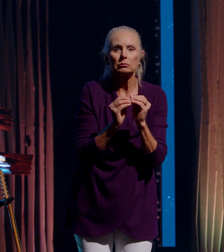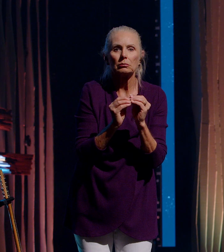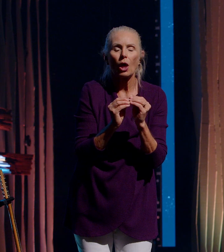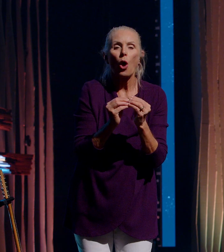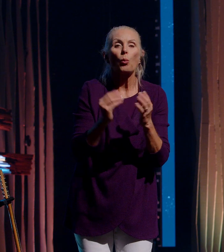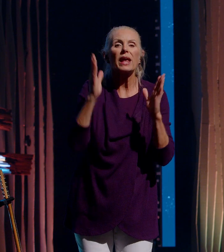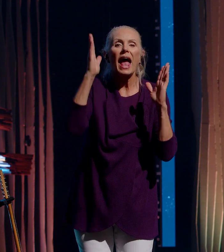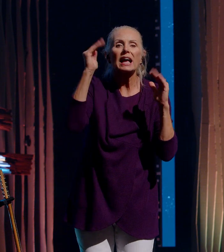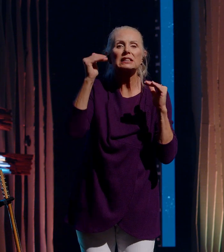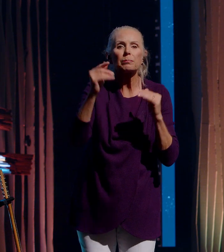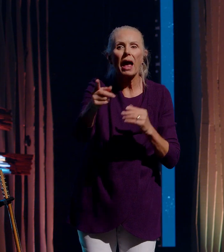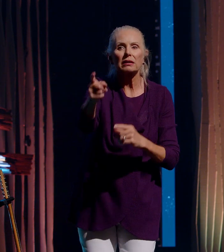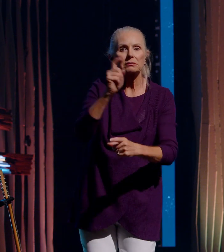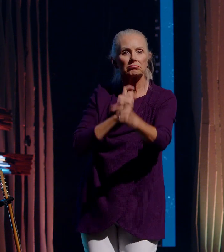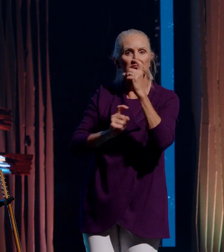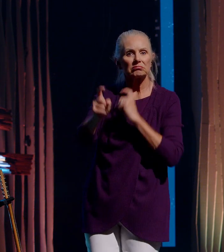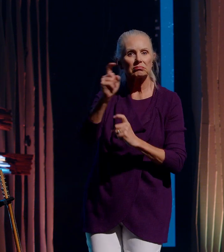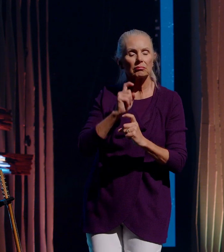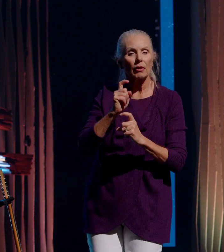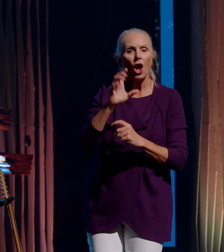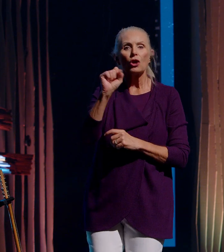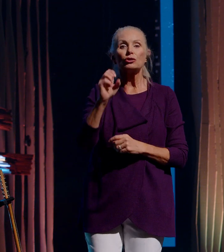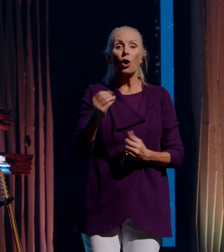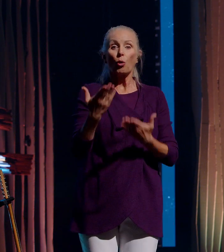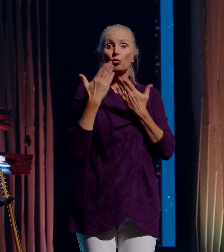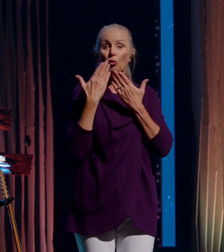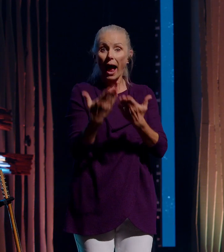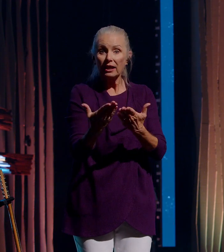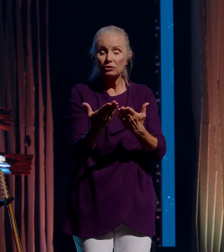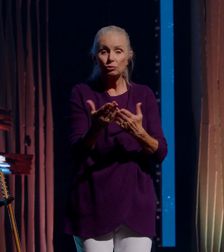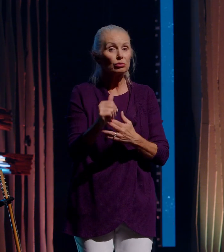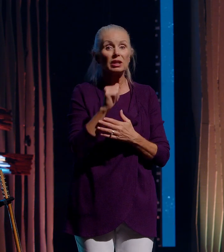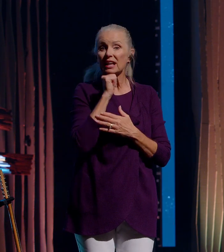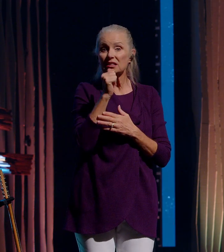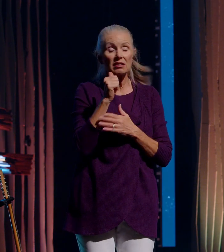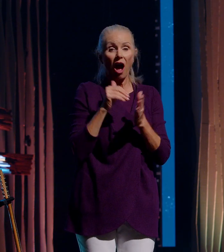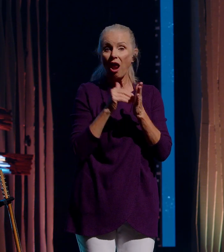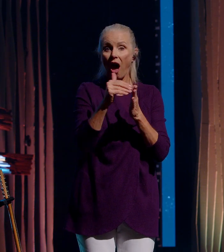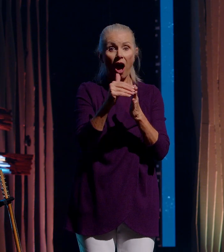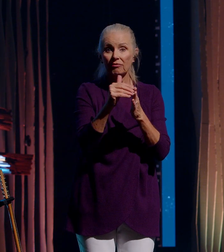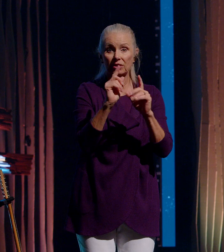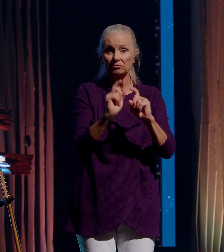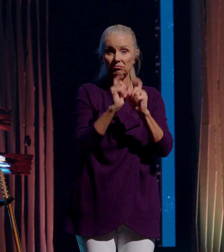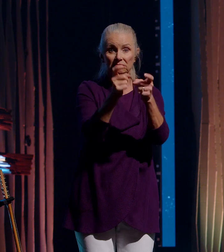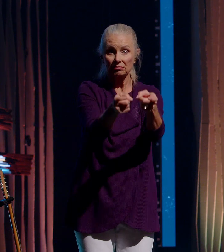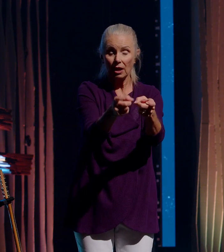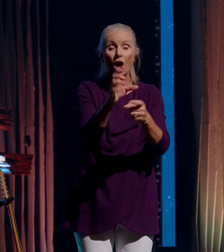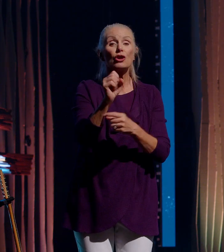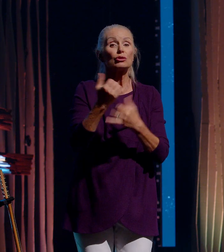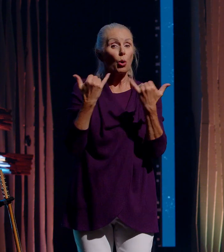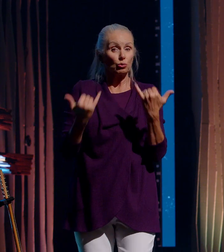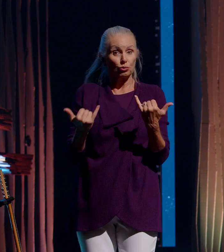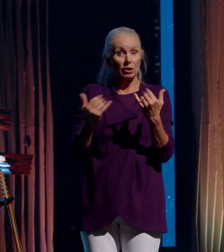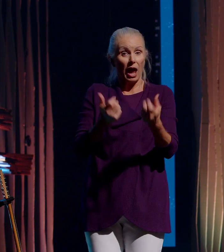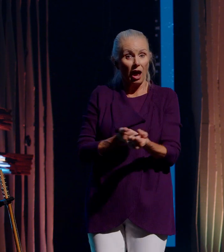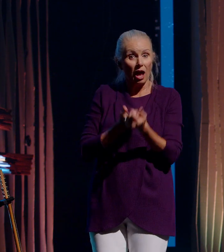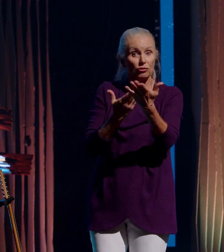have, gratitude and thankfulness are not always high on the list. And yet, as we are going to look at today in Psalm